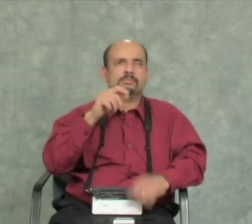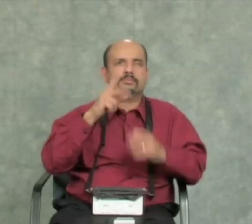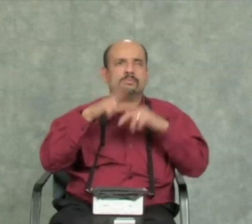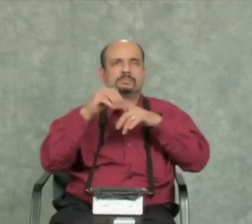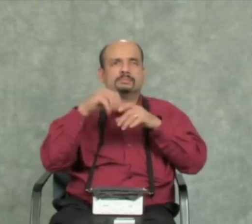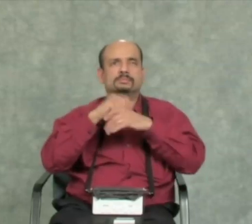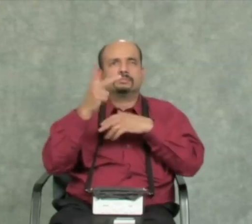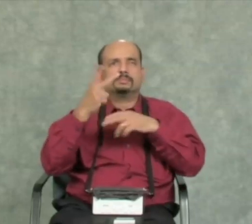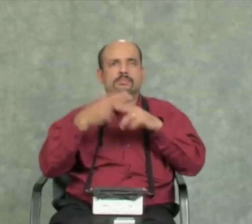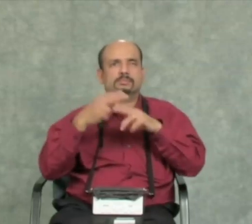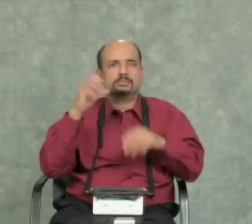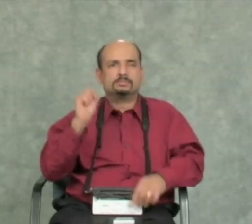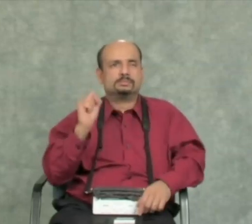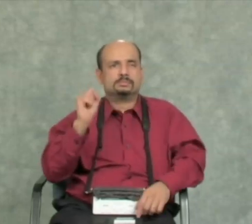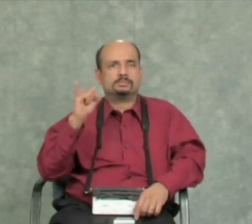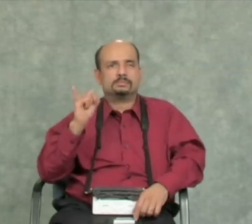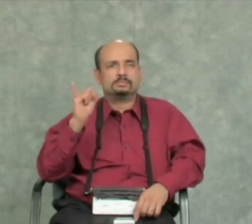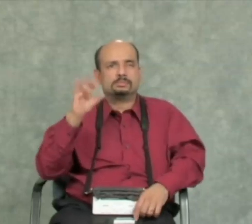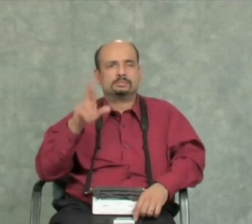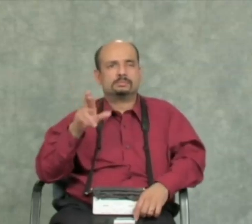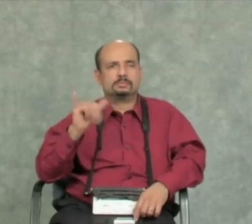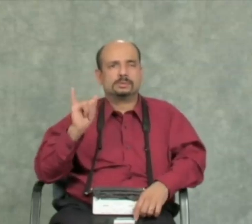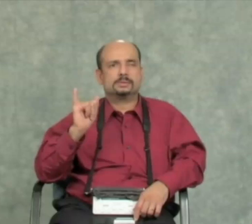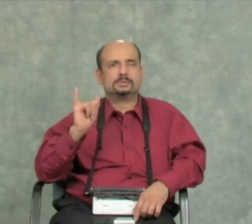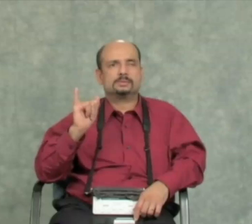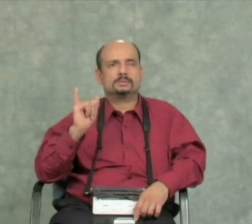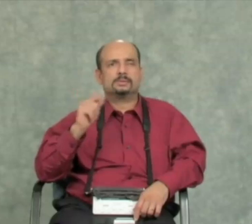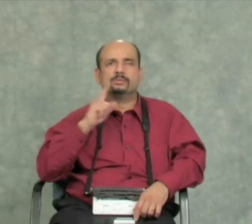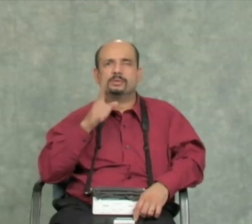With my iPhone 4S, I talk into it and I use Siri.